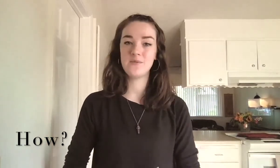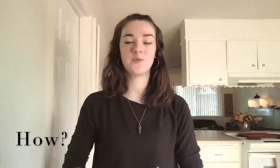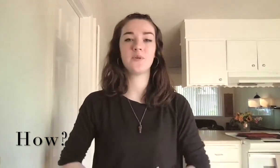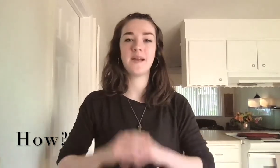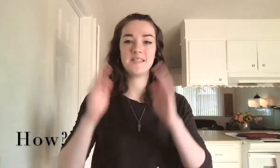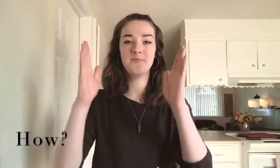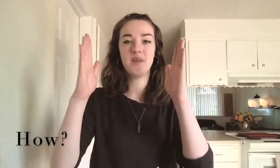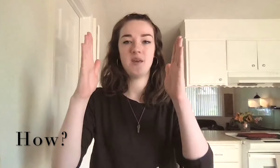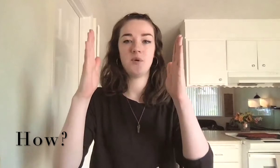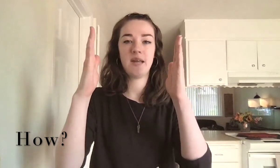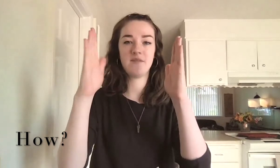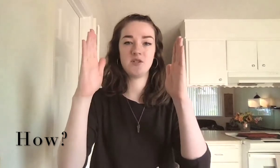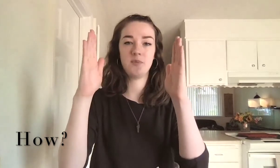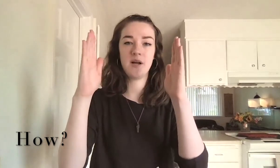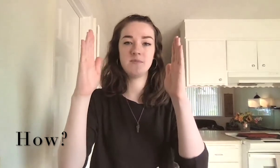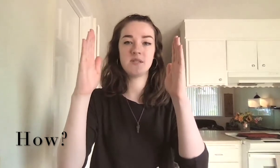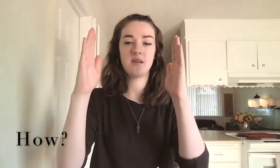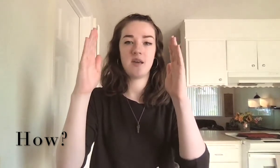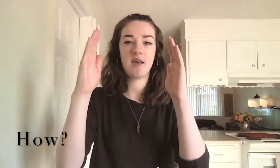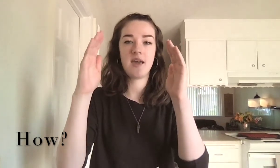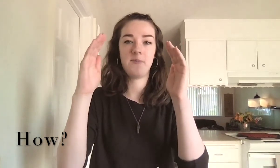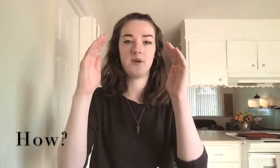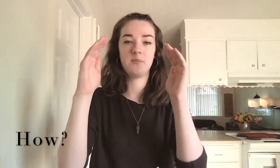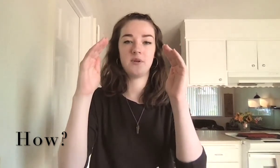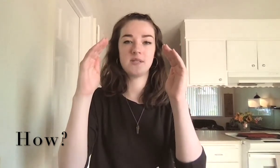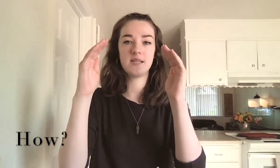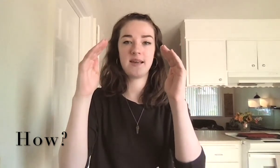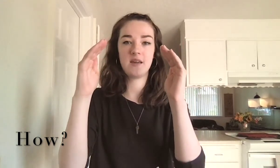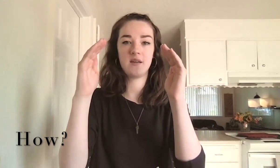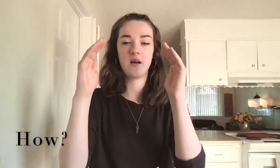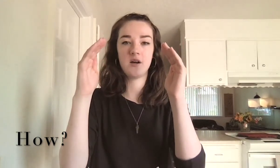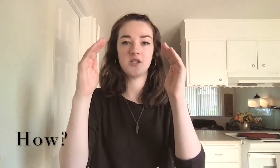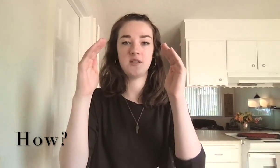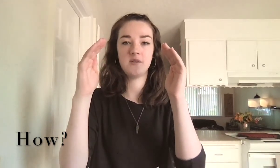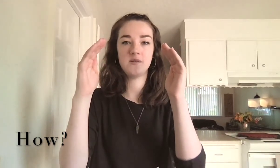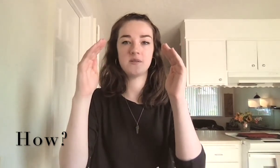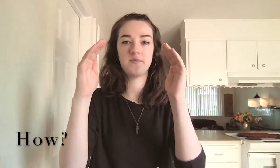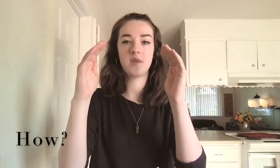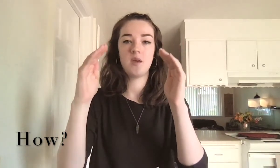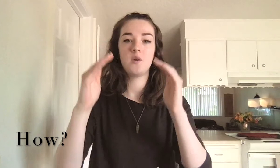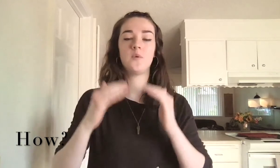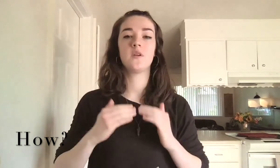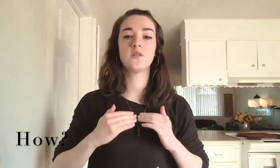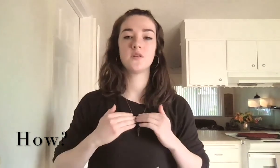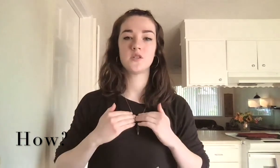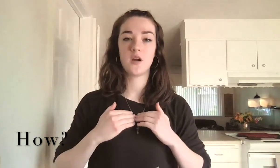quick reminder, we're going to have our two palms and we're going to put a slight arch in those. We're going to touch our